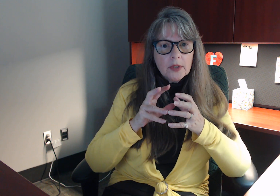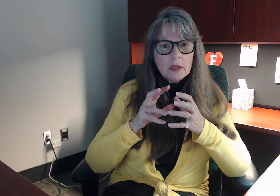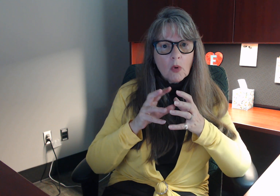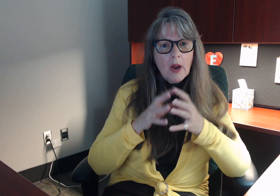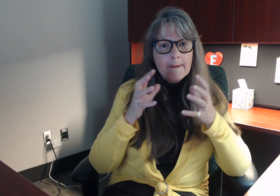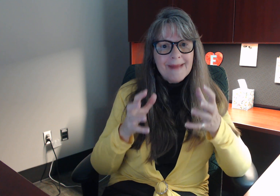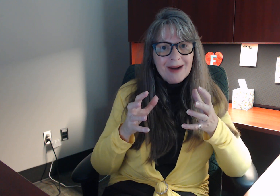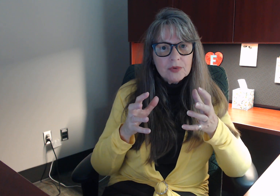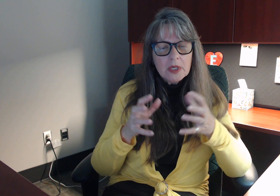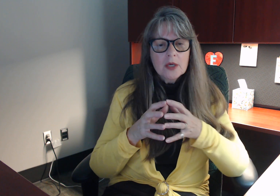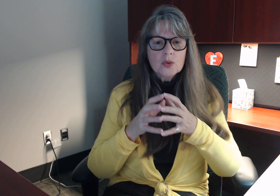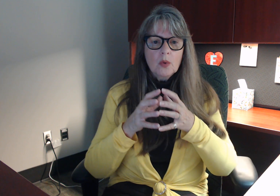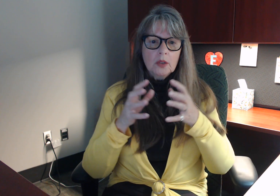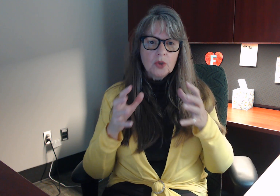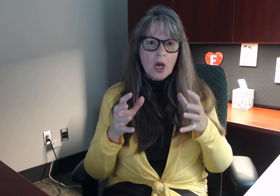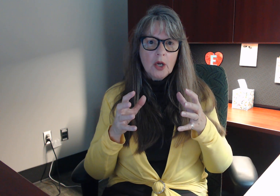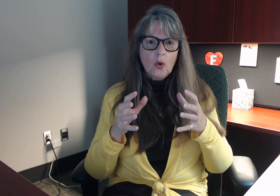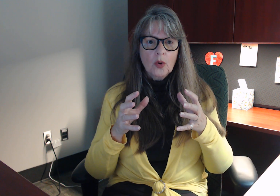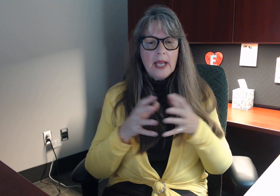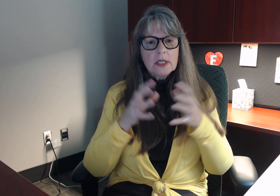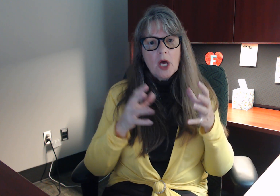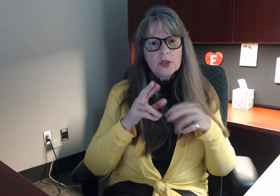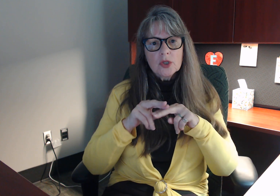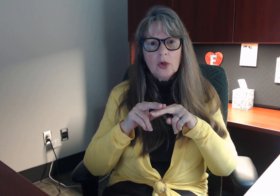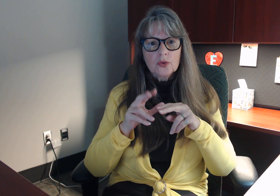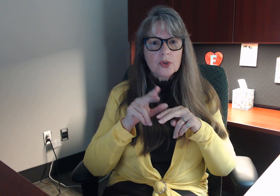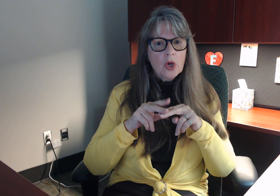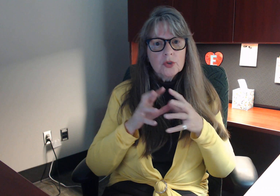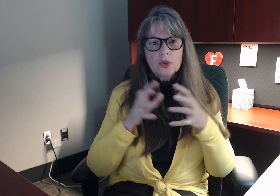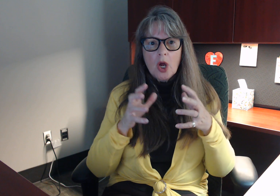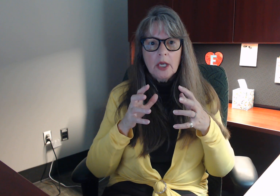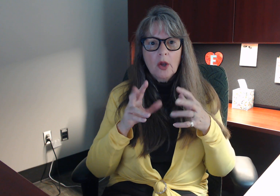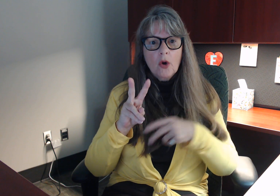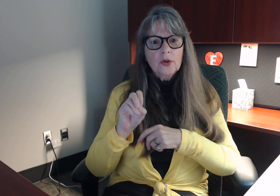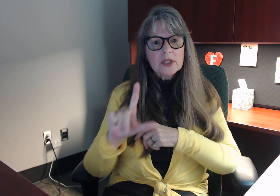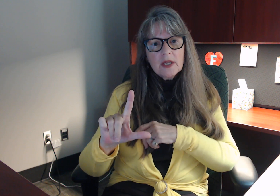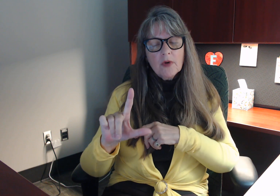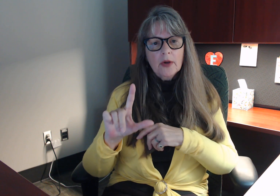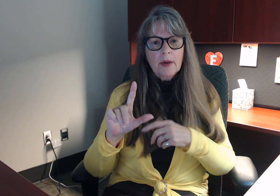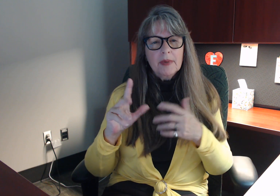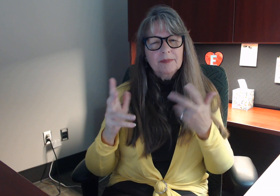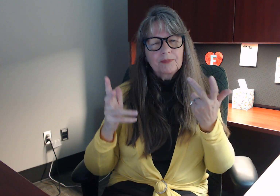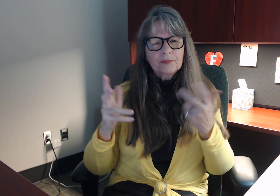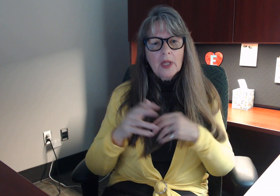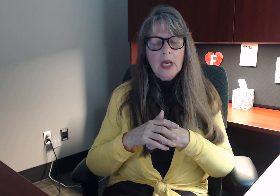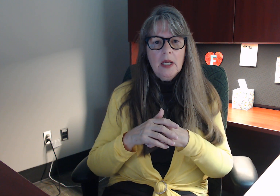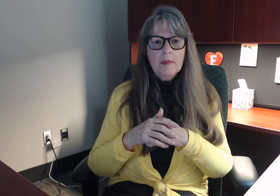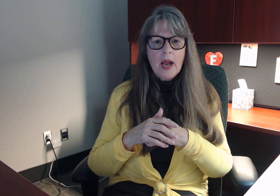volume or amount. So a lot, or it has a lot of salt, or salt a lot, or you can say volume, but I